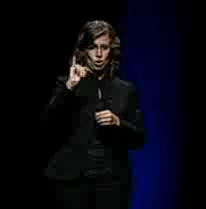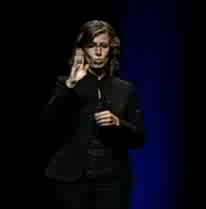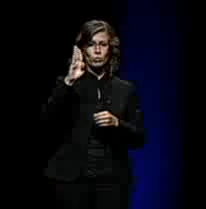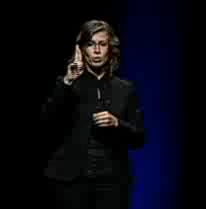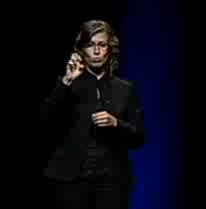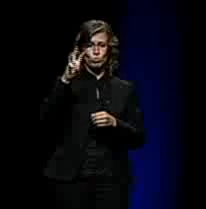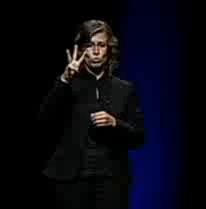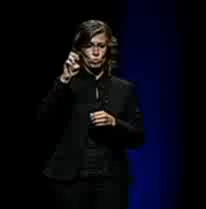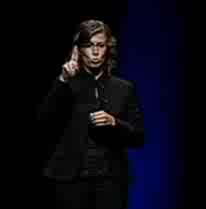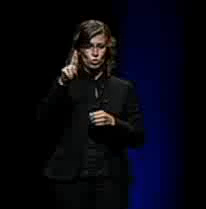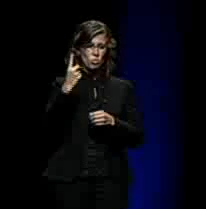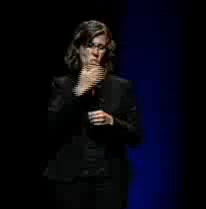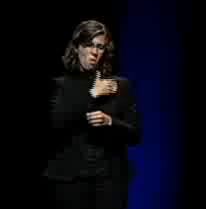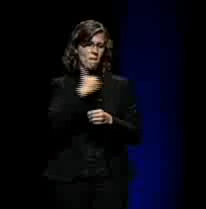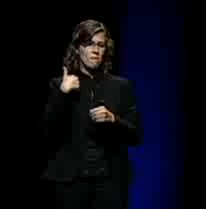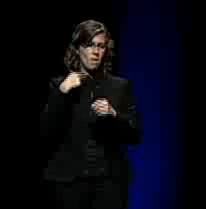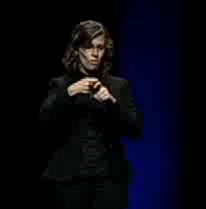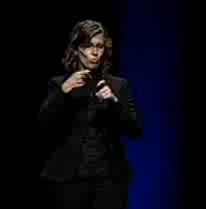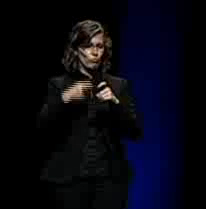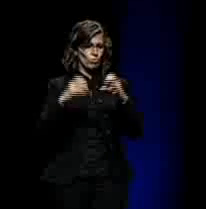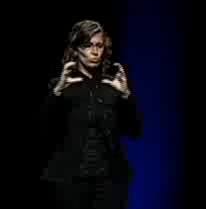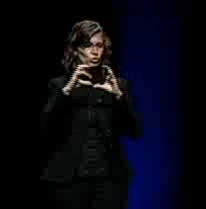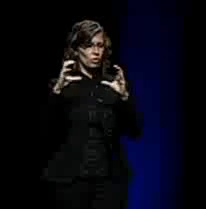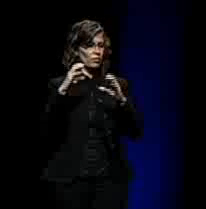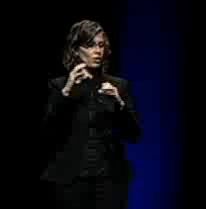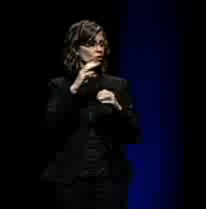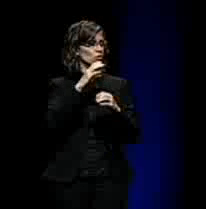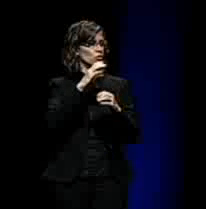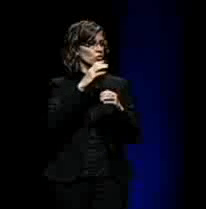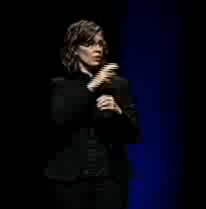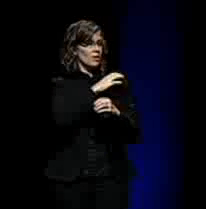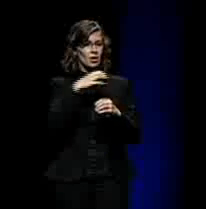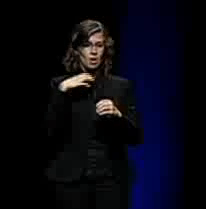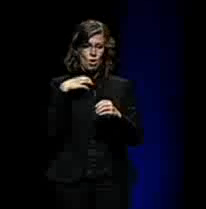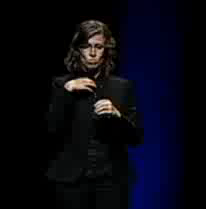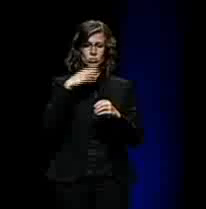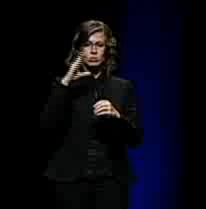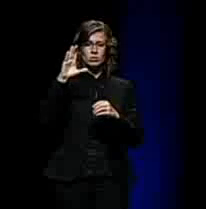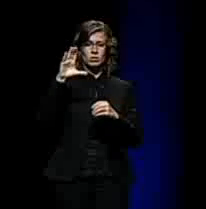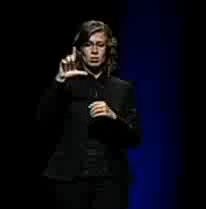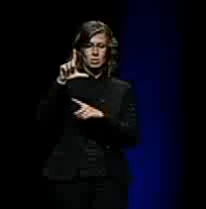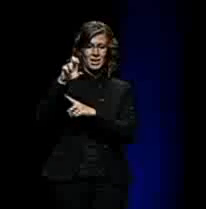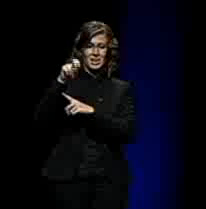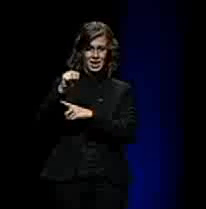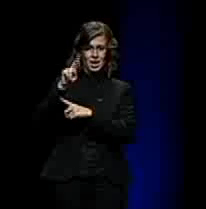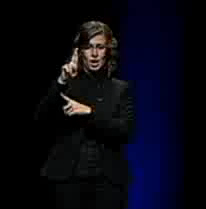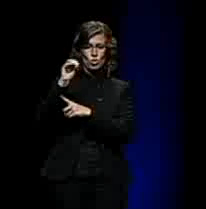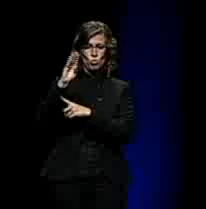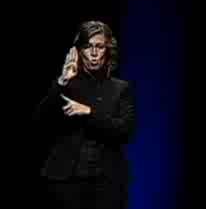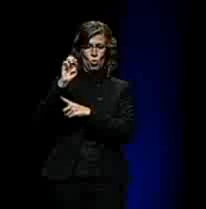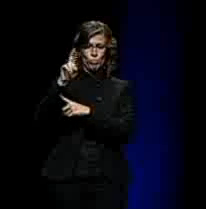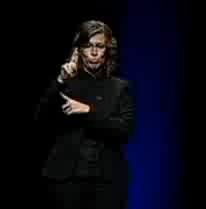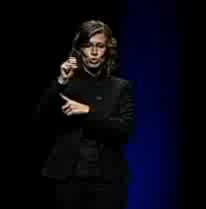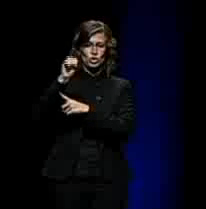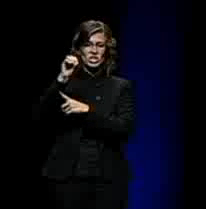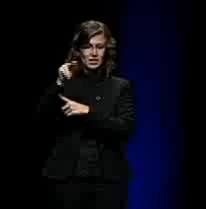one of our members of the Certification Council, Len Roberson. Thank you, all of you who helped with the scoring.